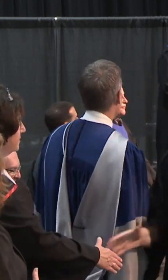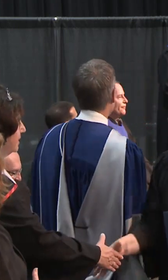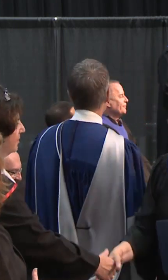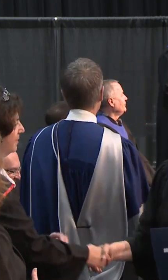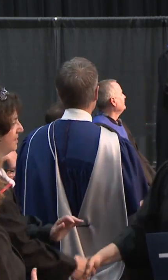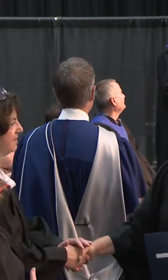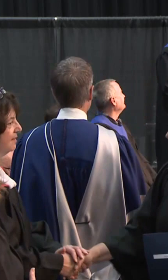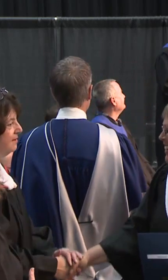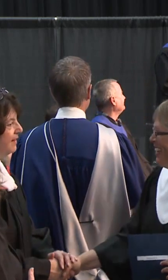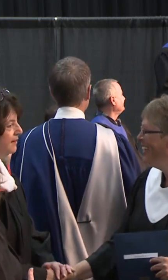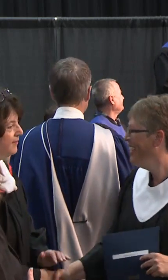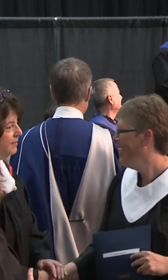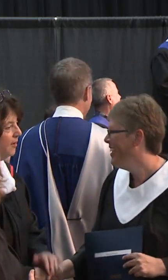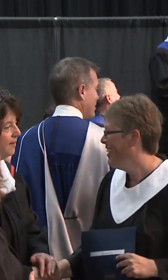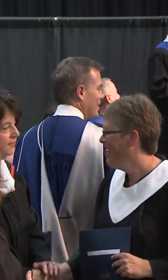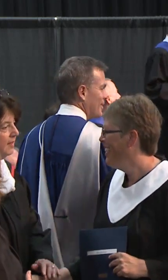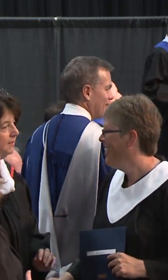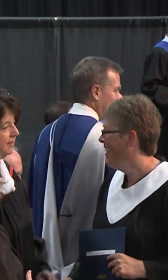Jocelyn Gagnon.